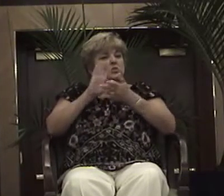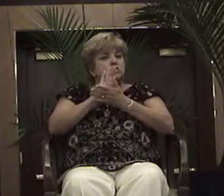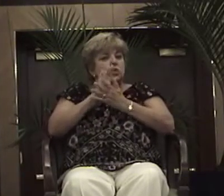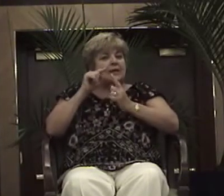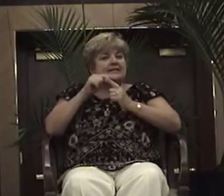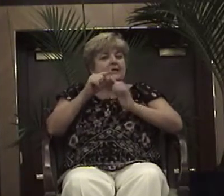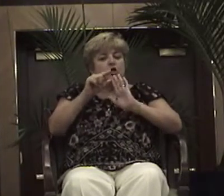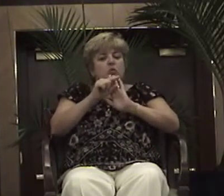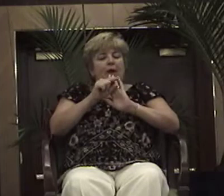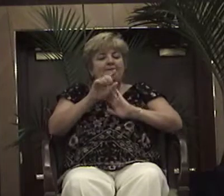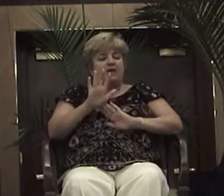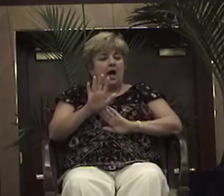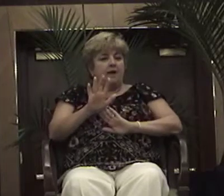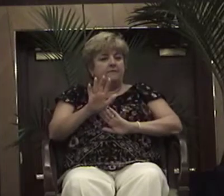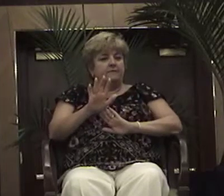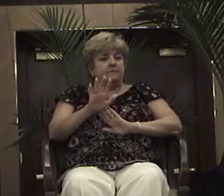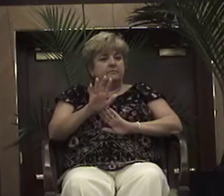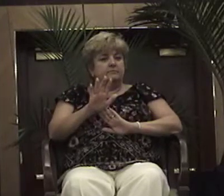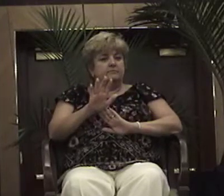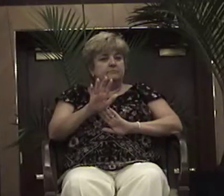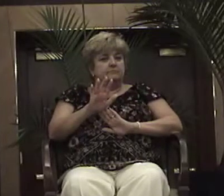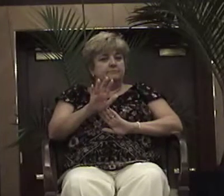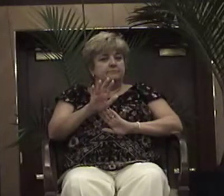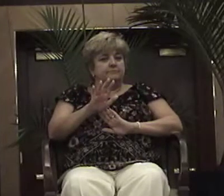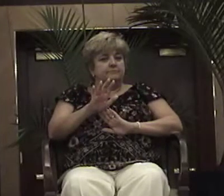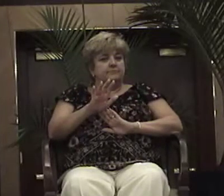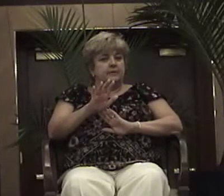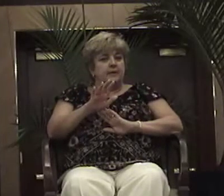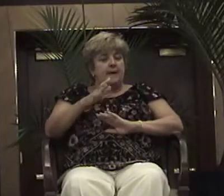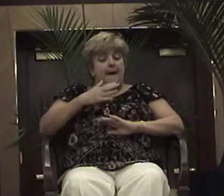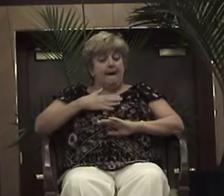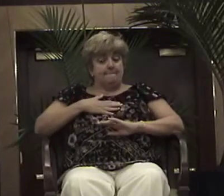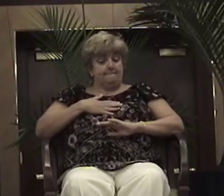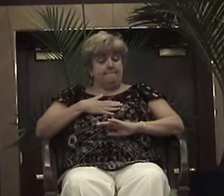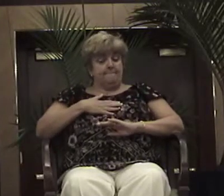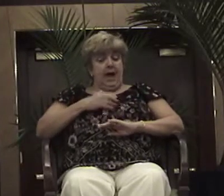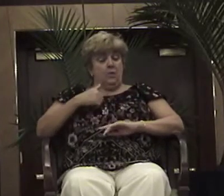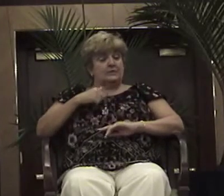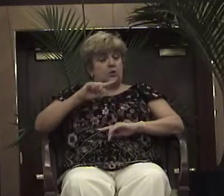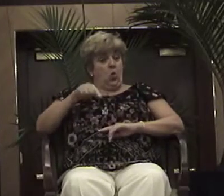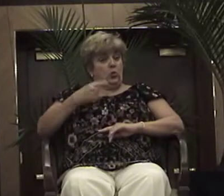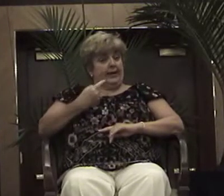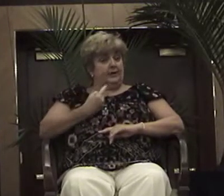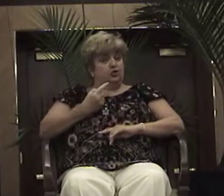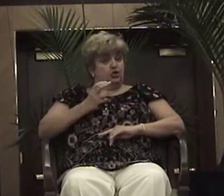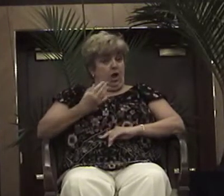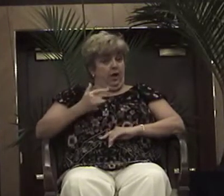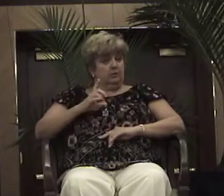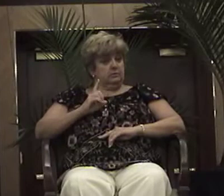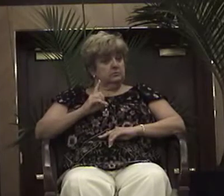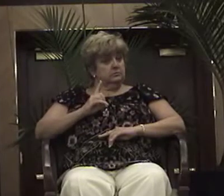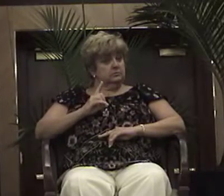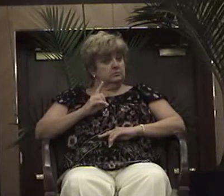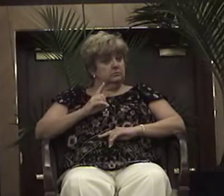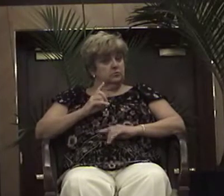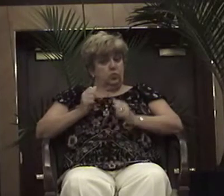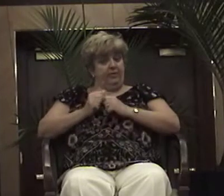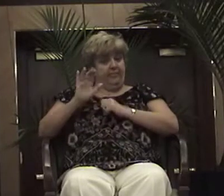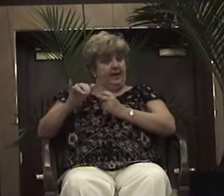great opportunity. I was the only child. An opportunity for everything. But you know, when